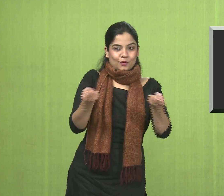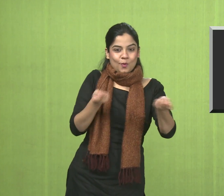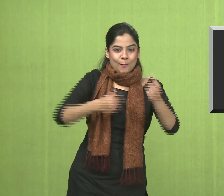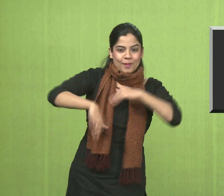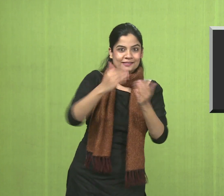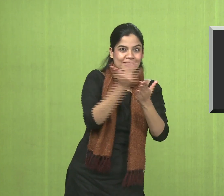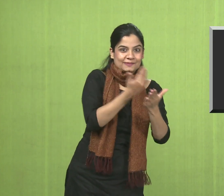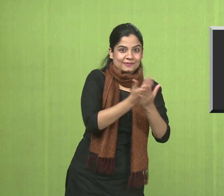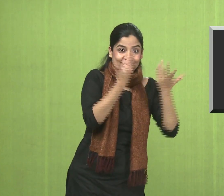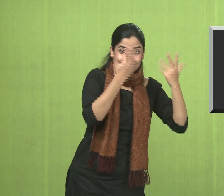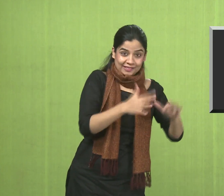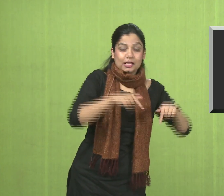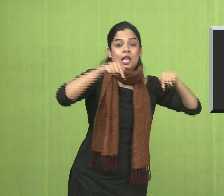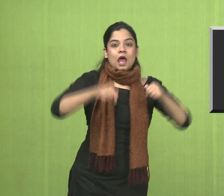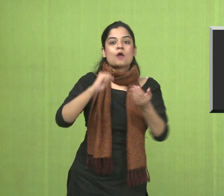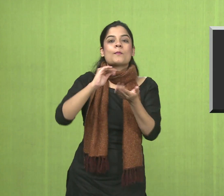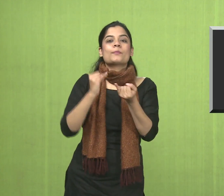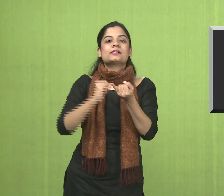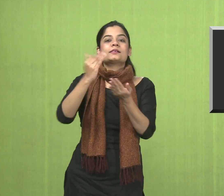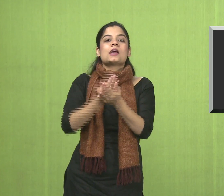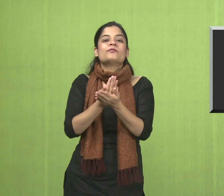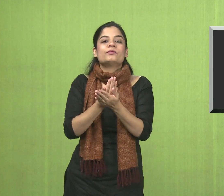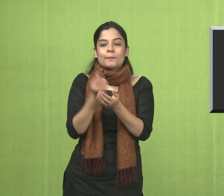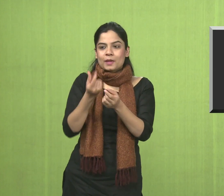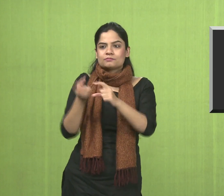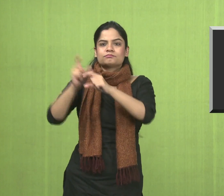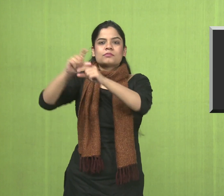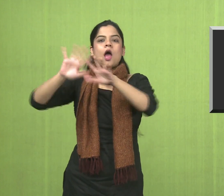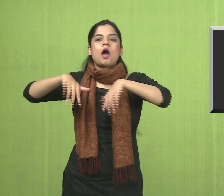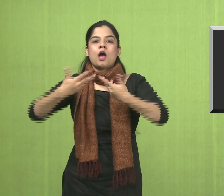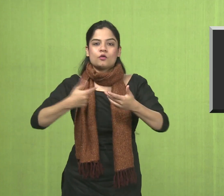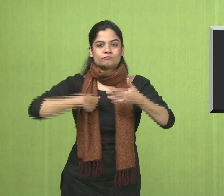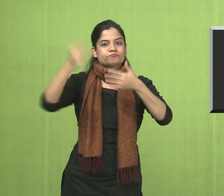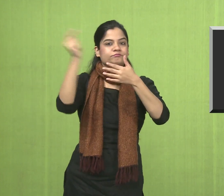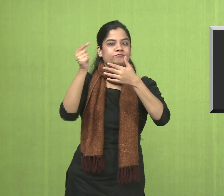Now we have learnt about controlling the money. Let's discuss about saving and investment.